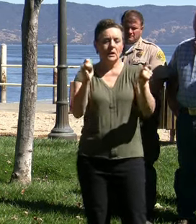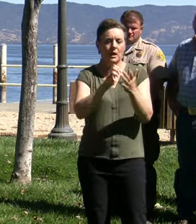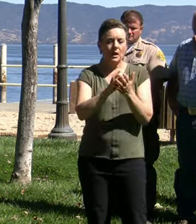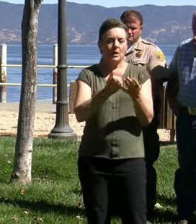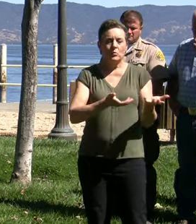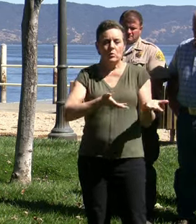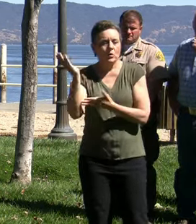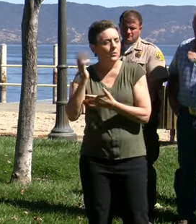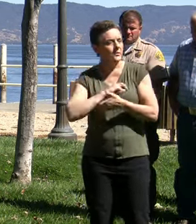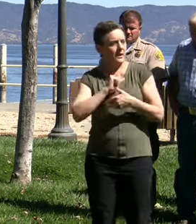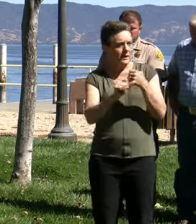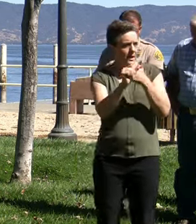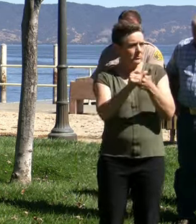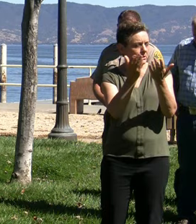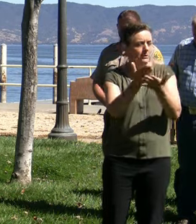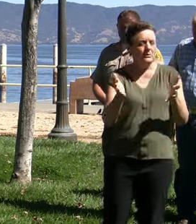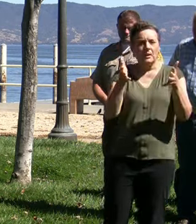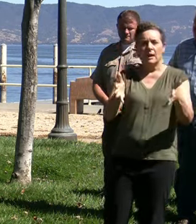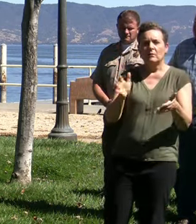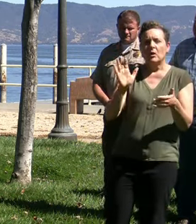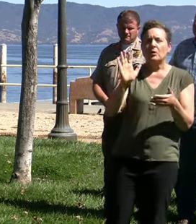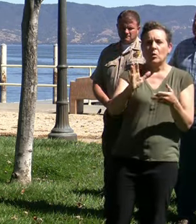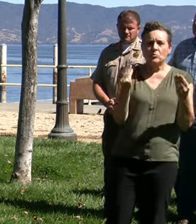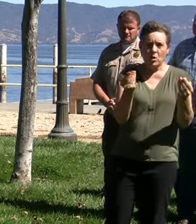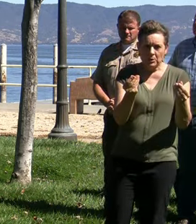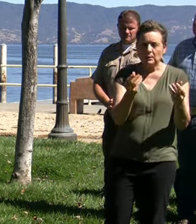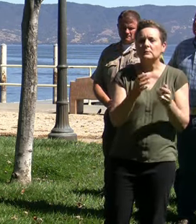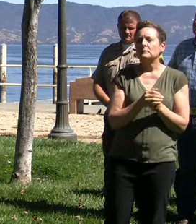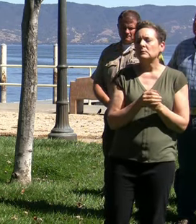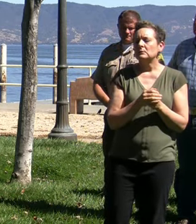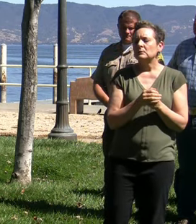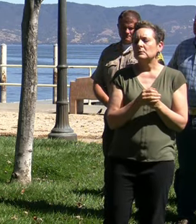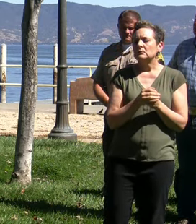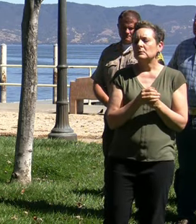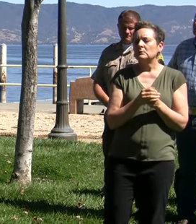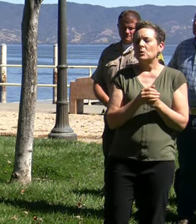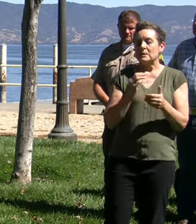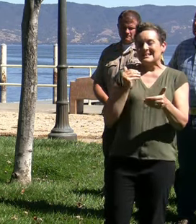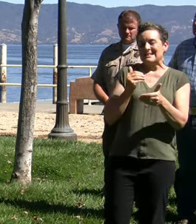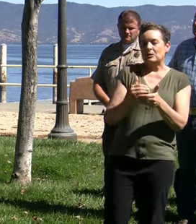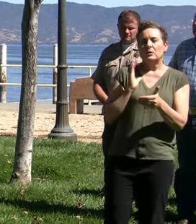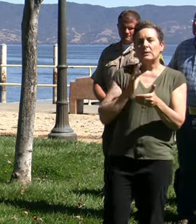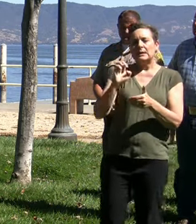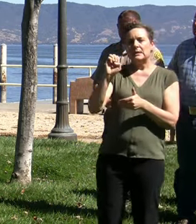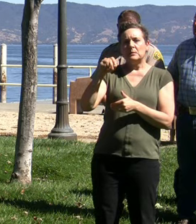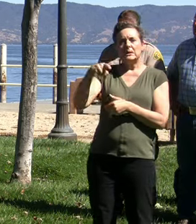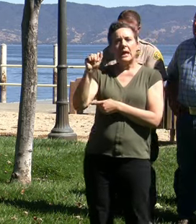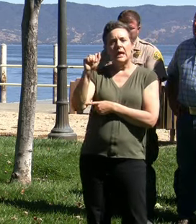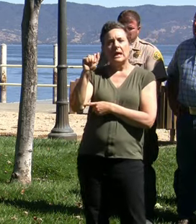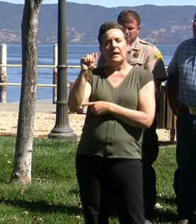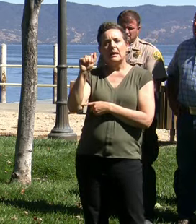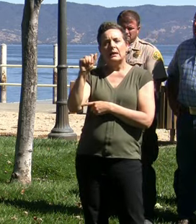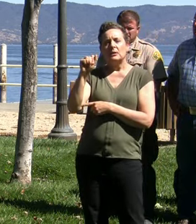that may be on these properties. So we will be assisted in the very near future by the EPA,